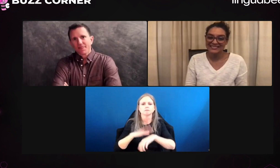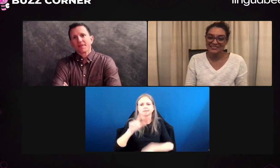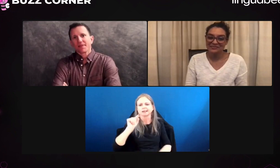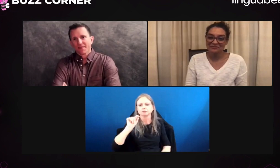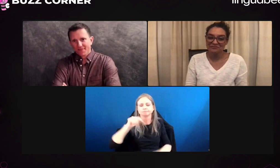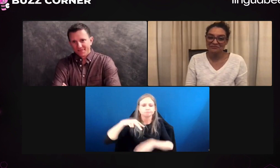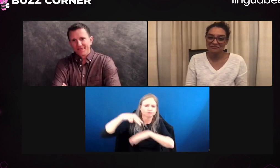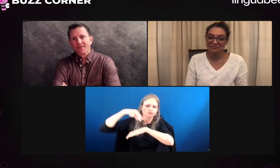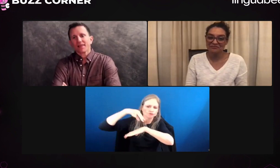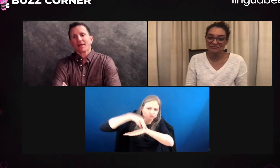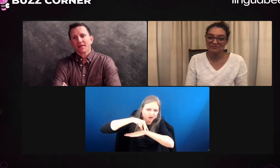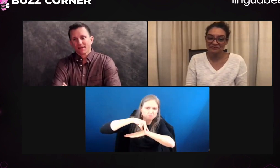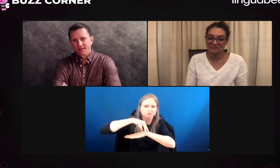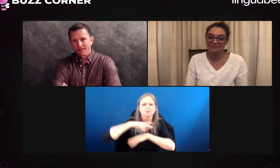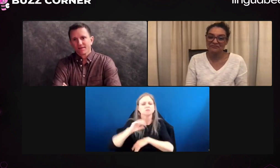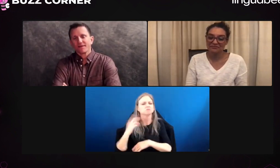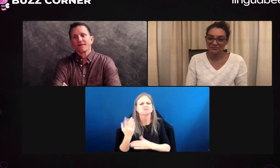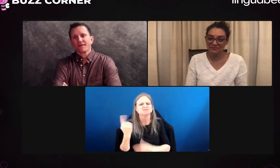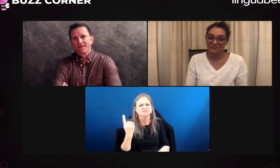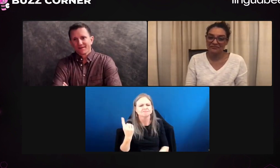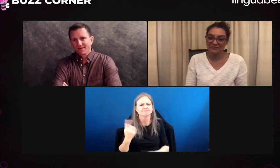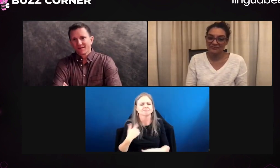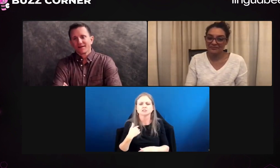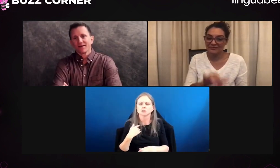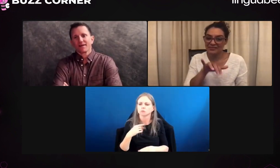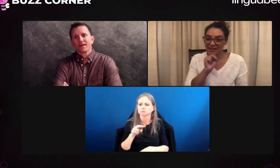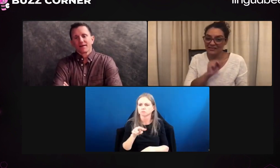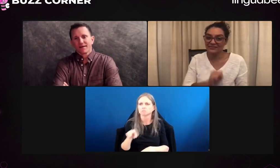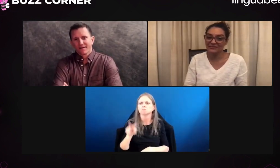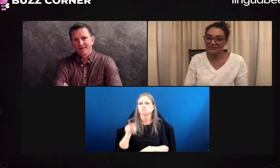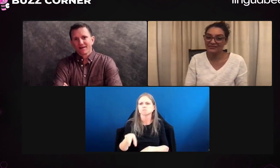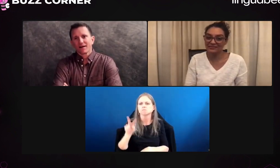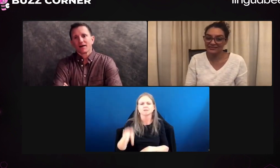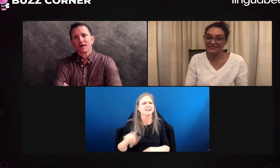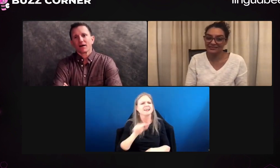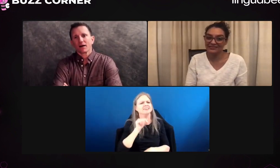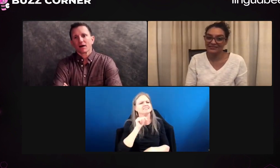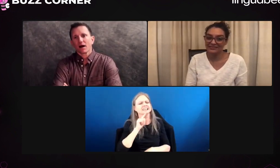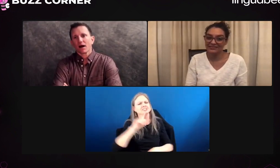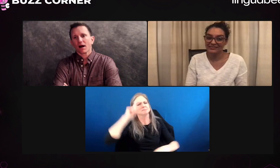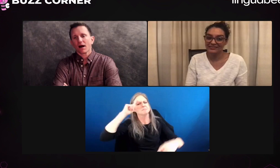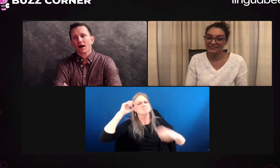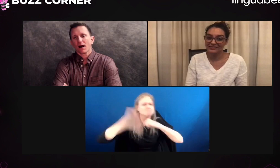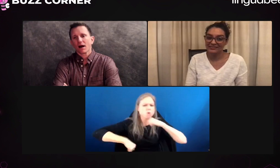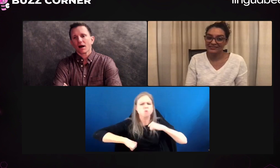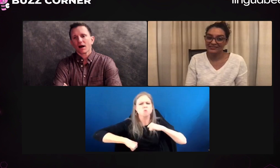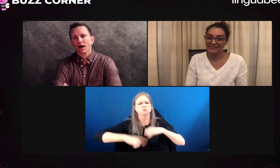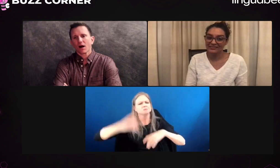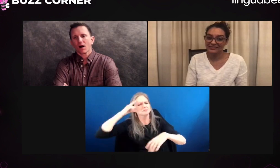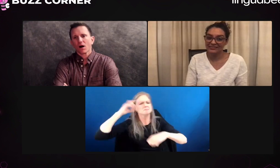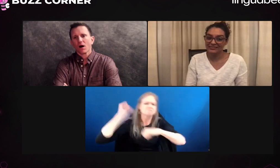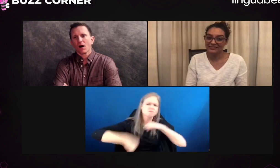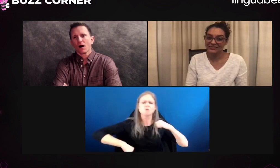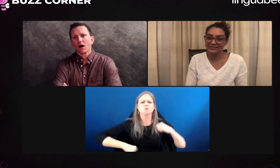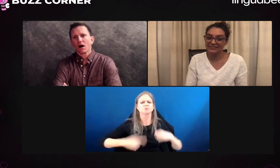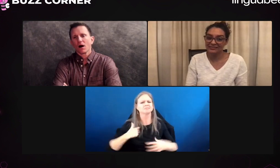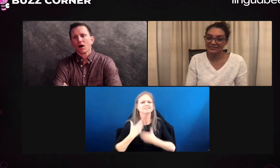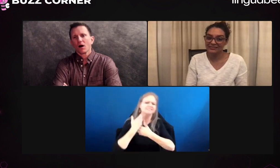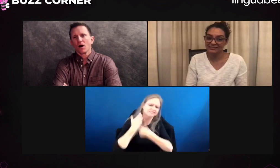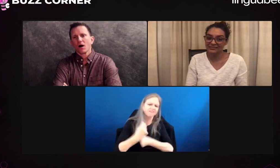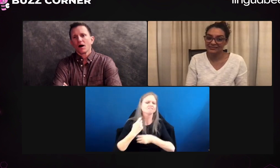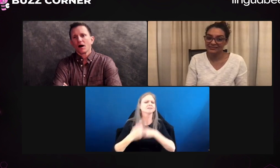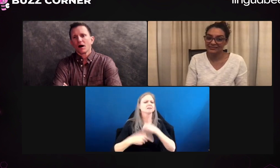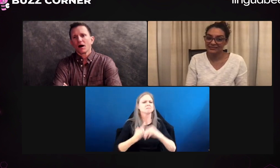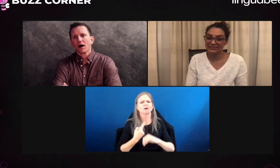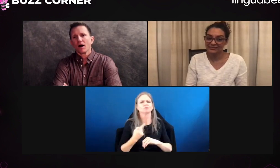size. Yeah, Like something that, yes. big, right? And it's on like a tripod stand or something where I just have the ability, you know,